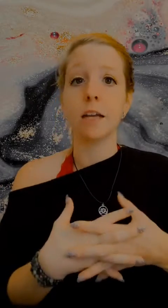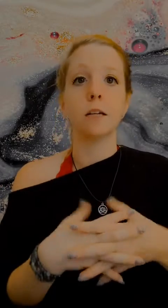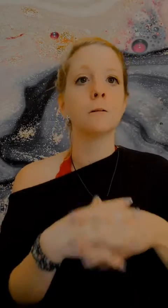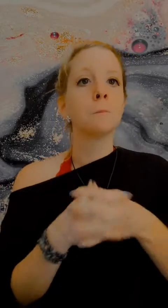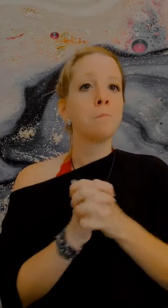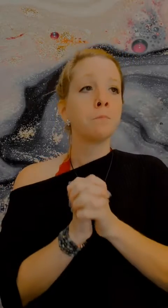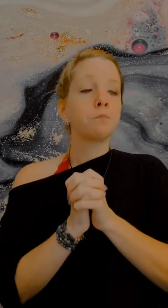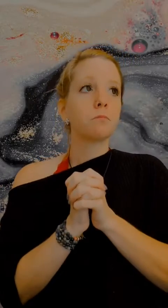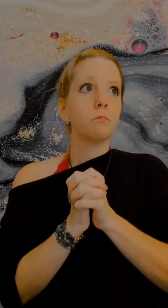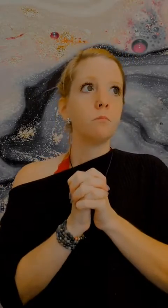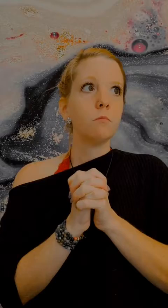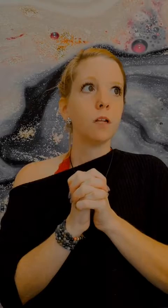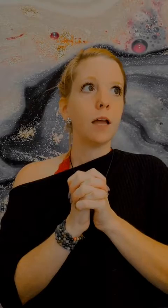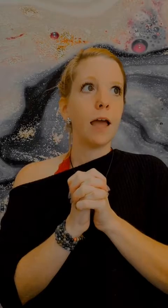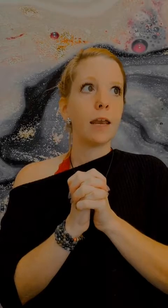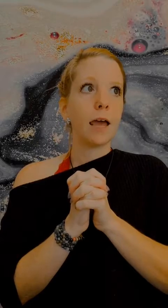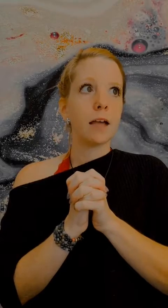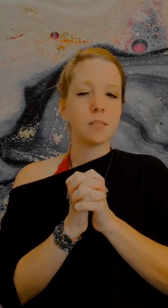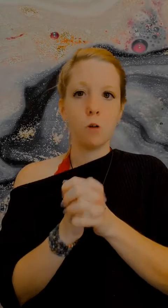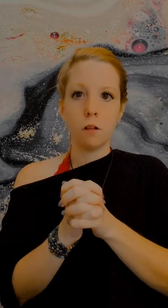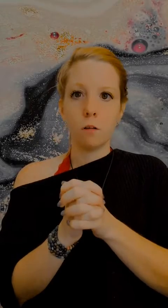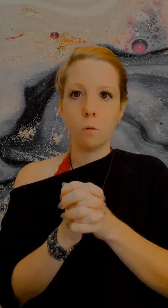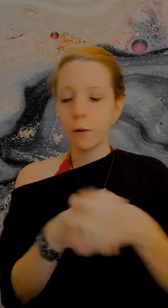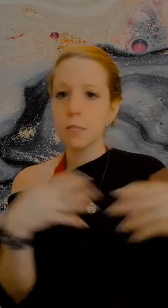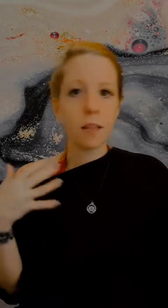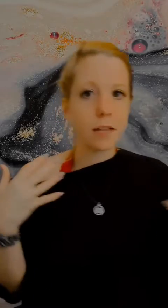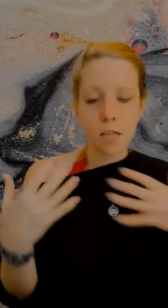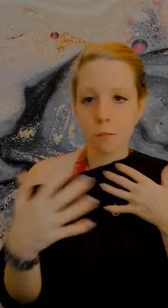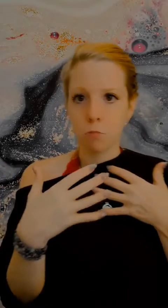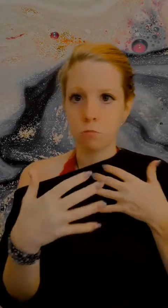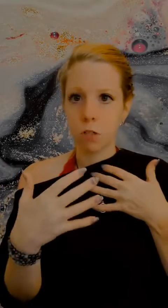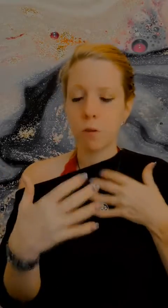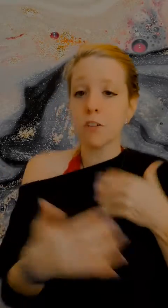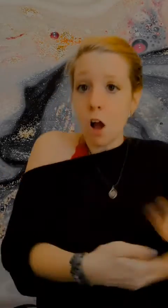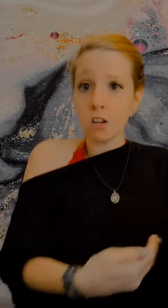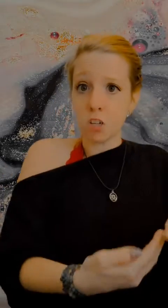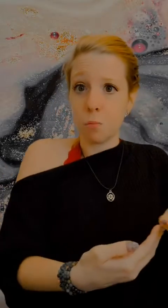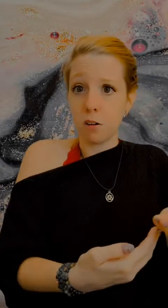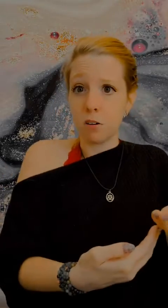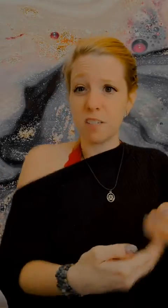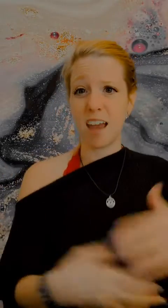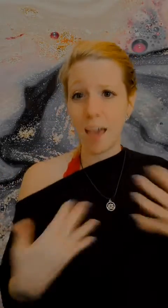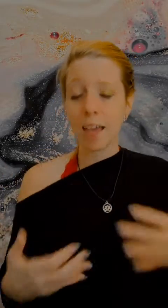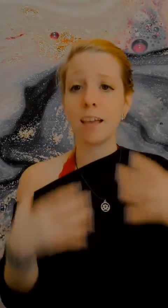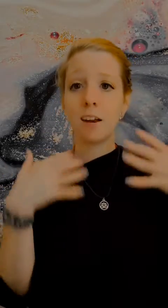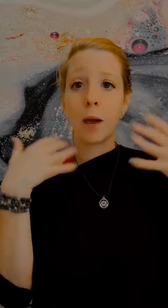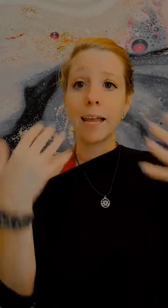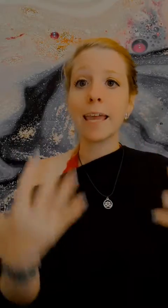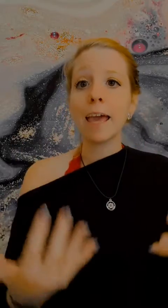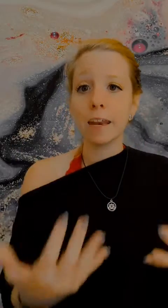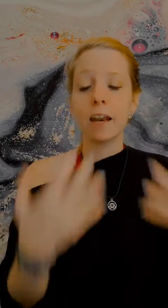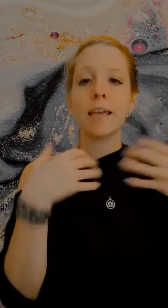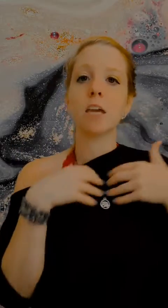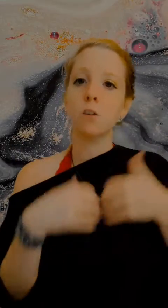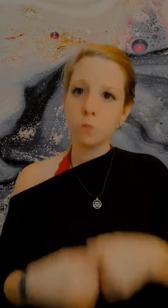decided. And I asked them, well, when was the last time you even talked to your partner and said, hey, I get it. I get you don't want to